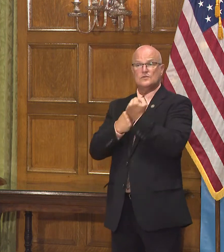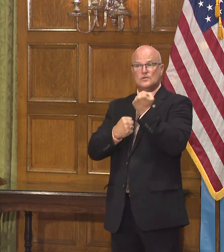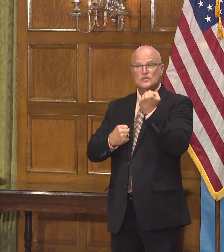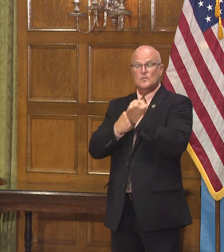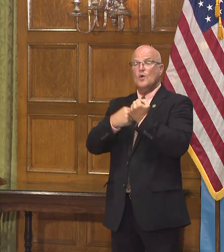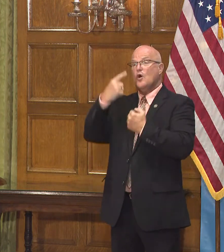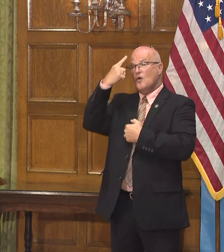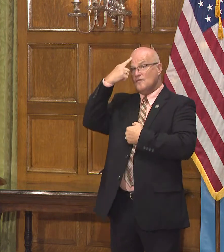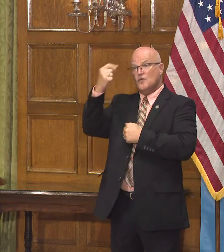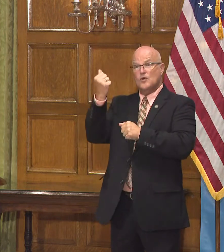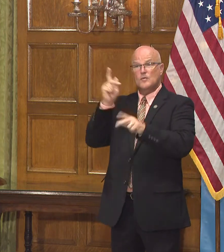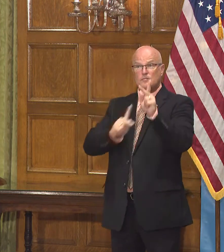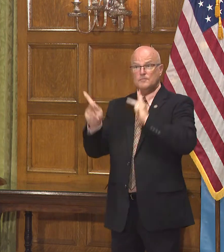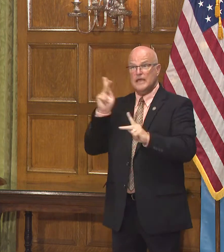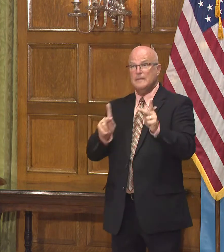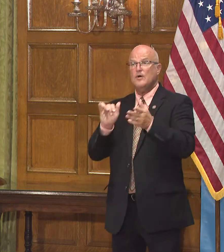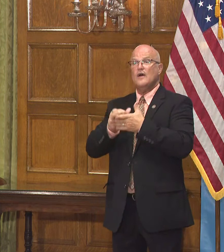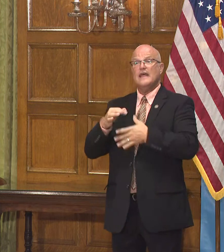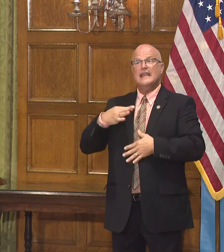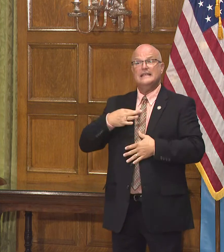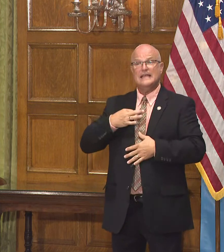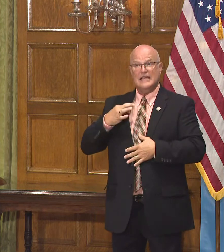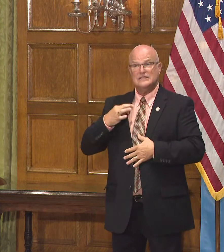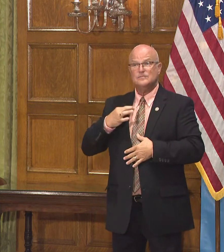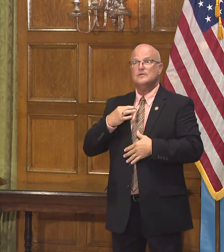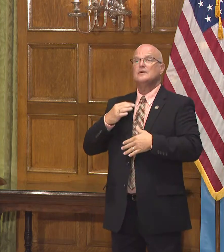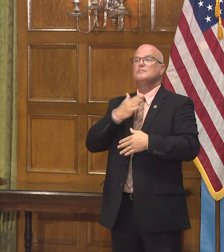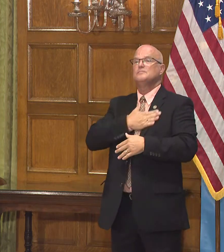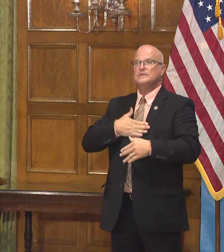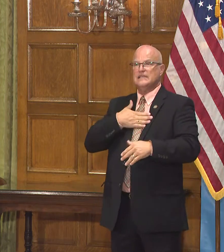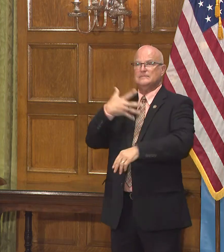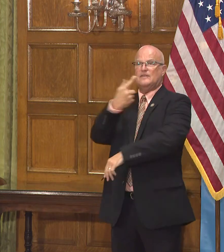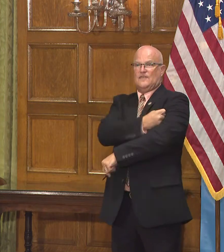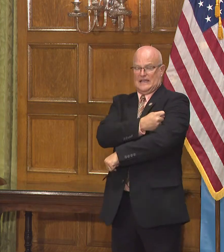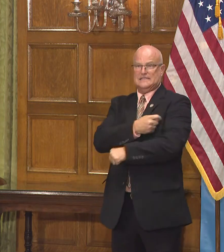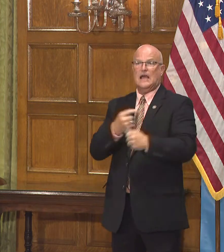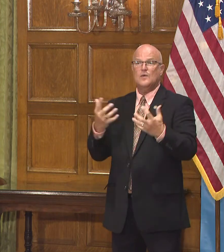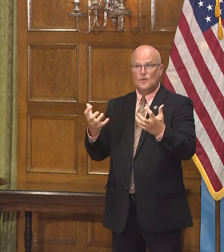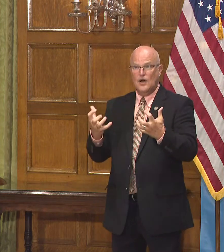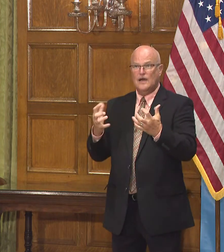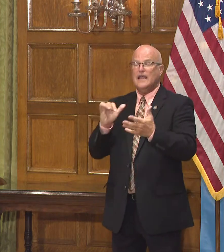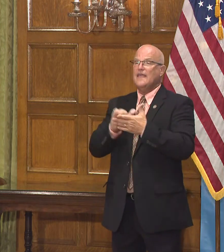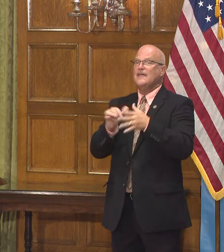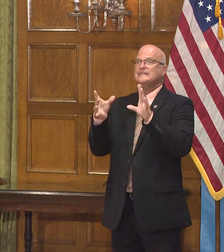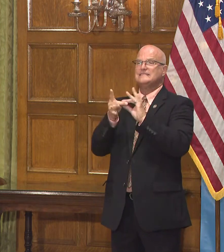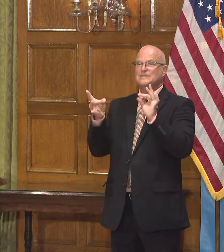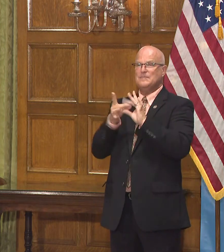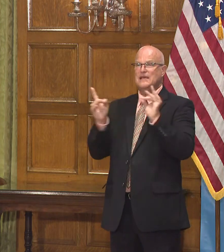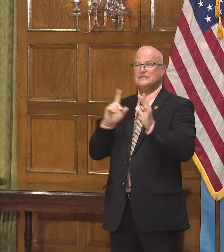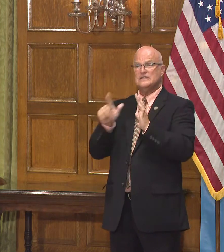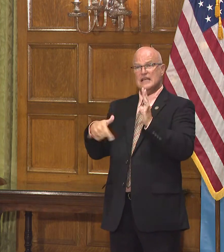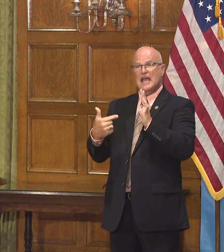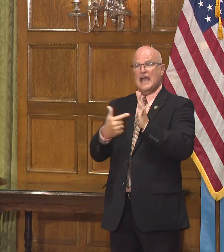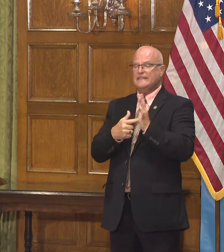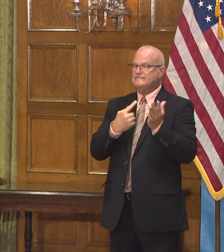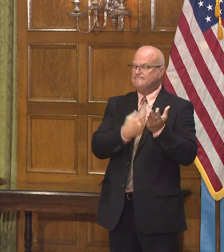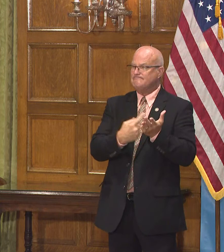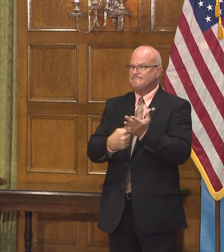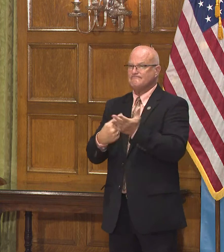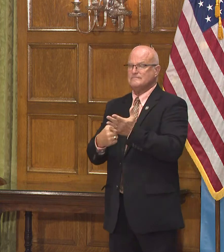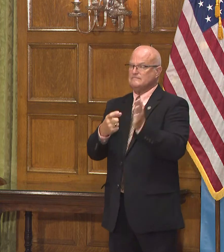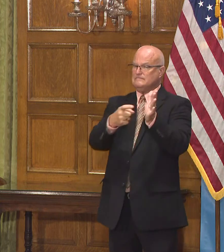advocate for everyone that is eligible to be vaccinated. That is the message, and this debate